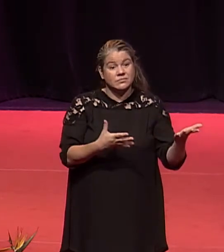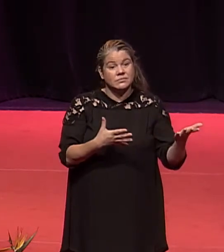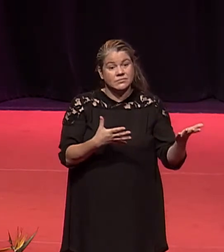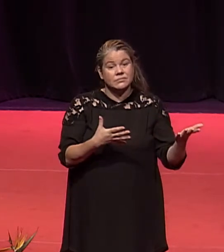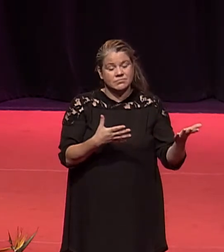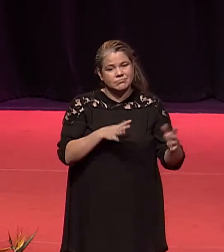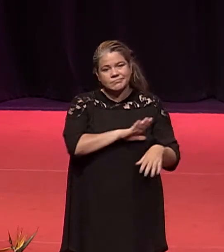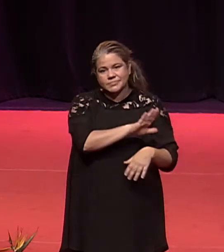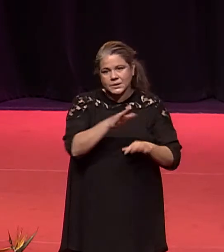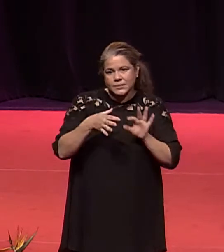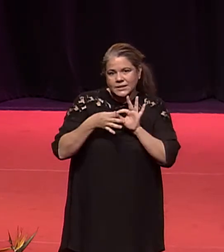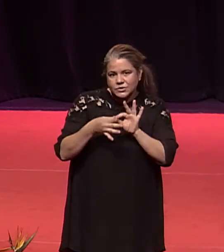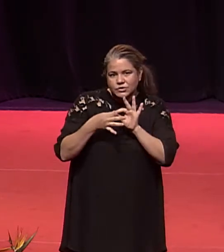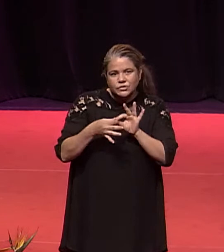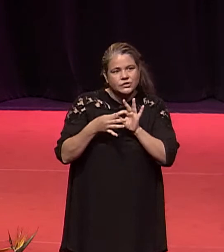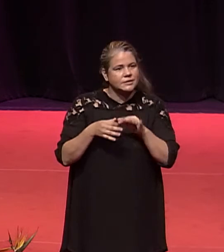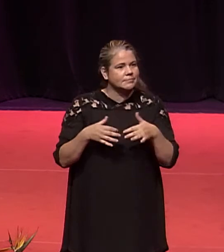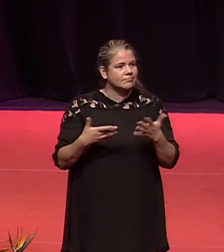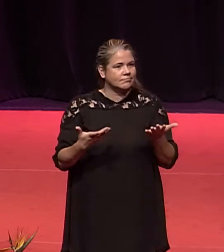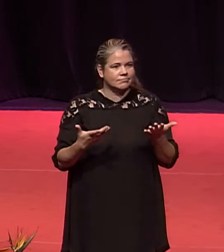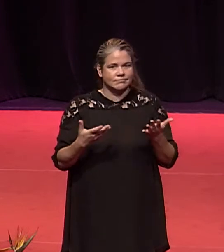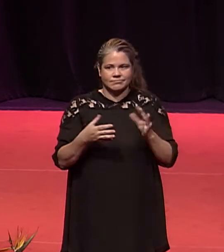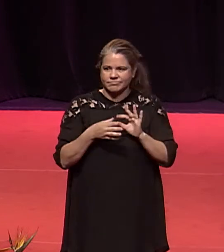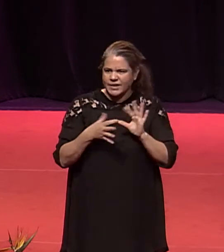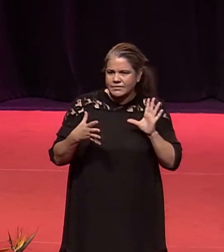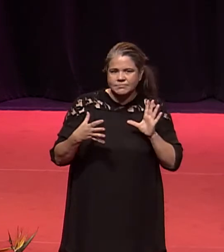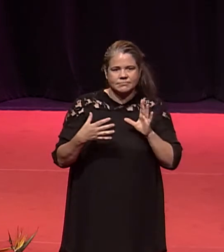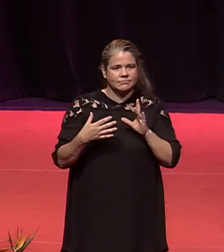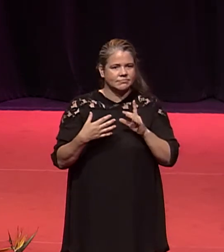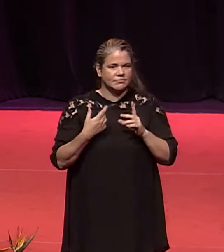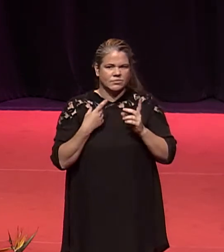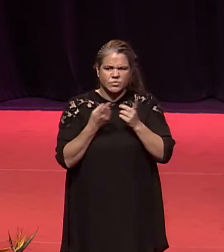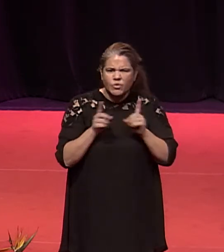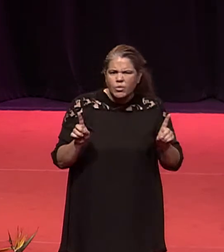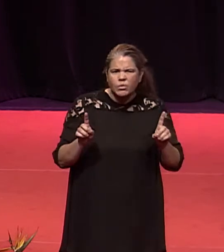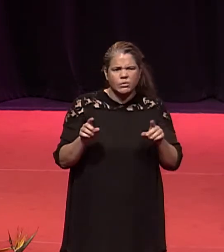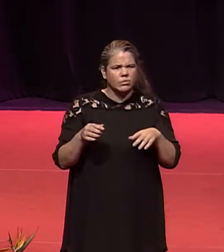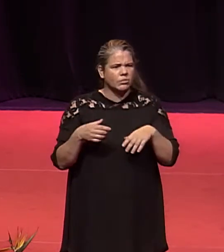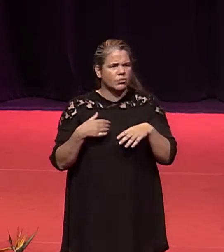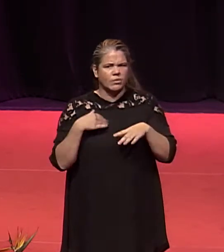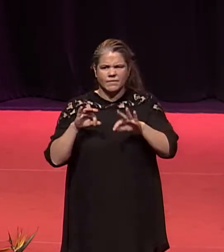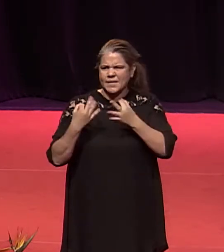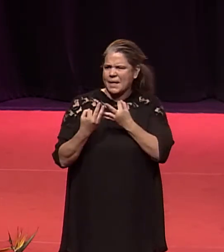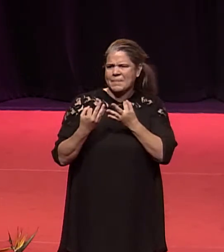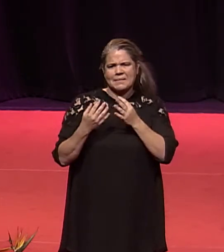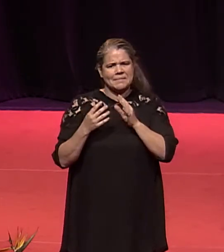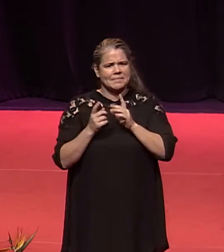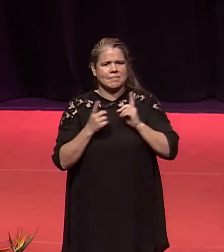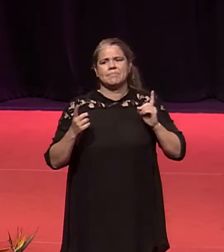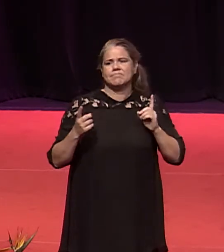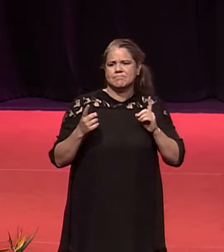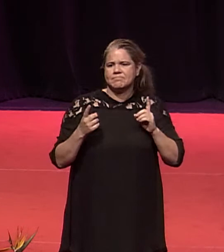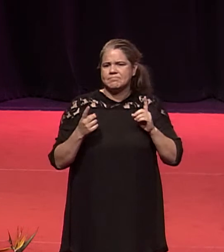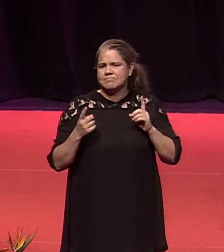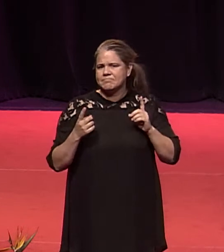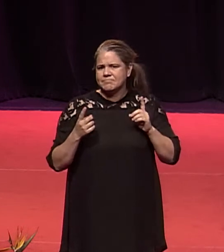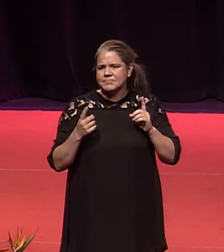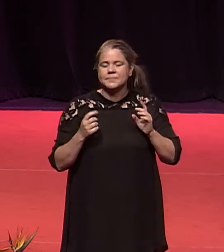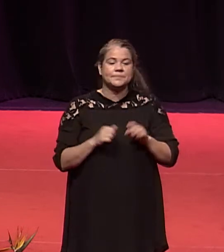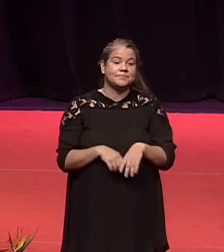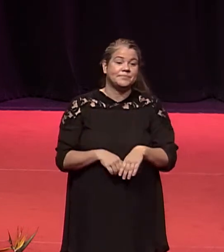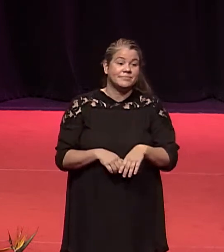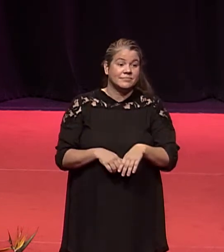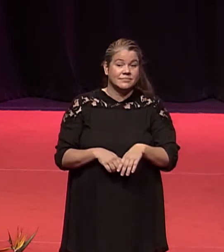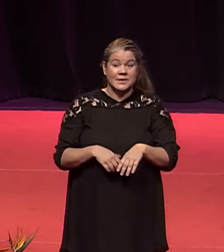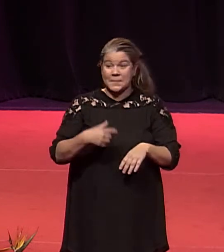success. Things like failed relationships with spouses and estranged relationships with family members. Now, I'm not here